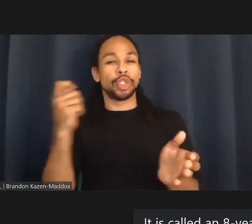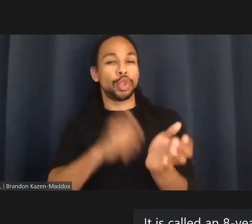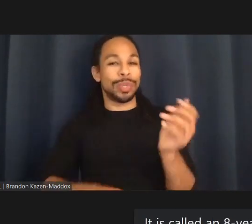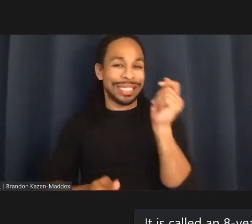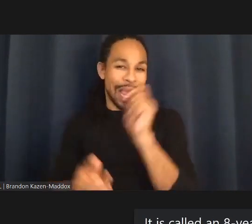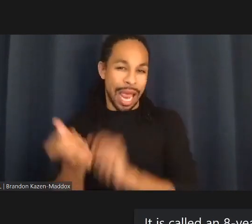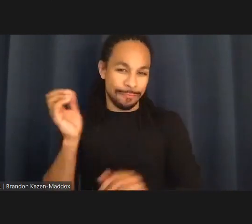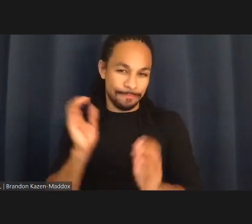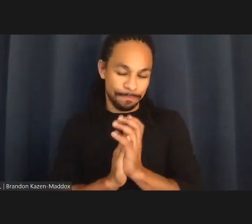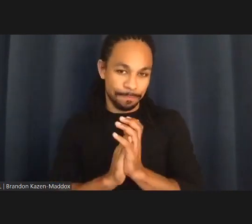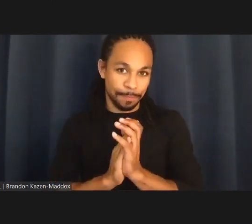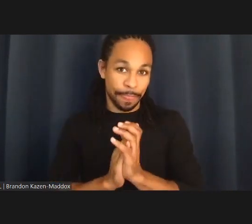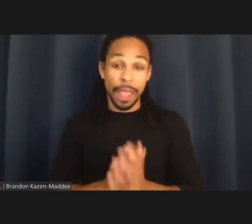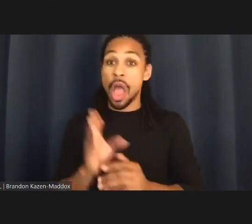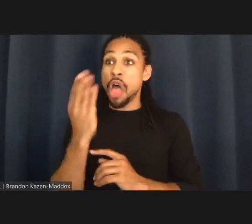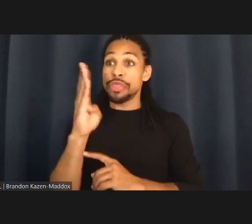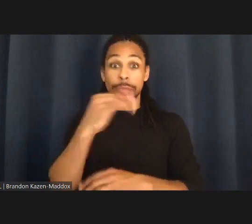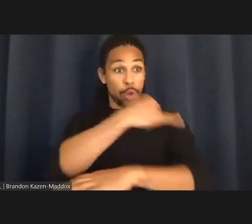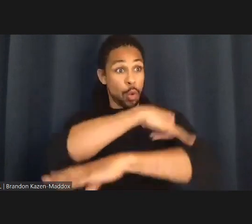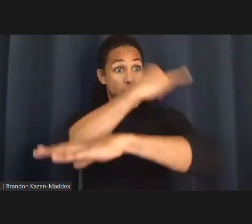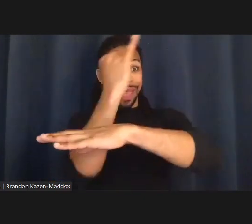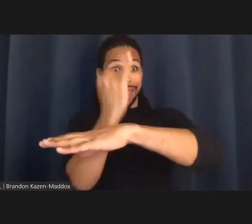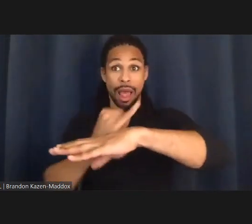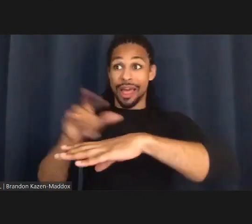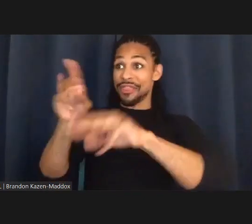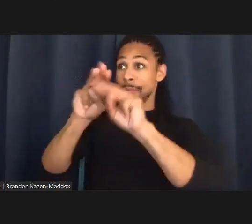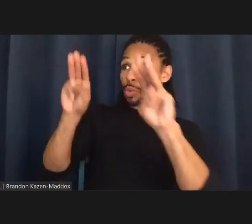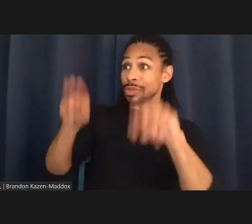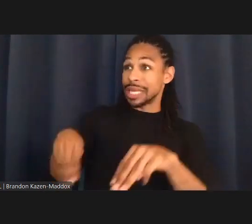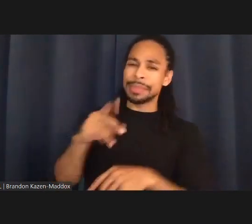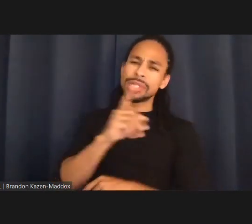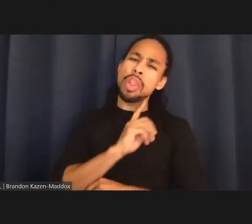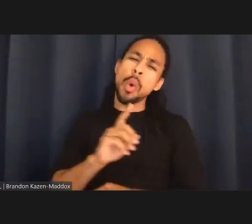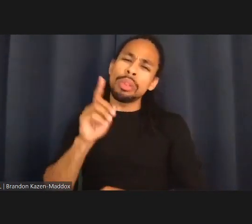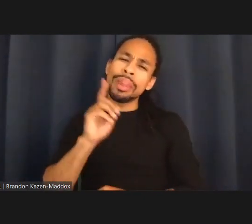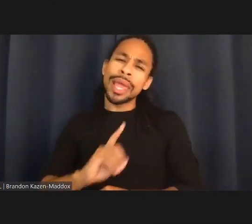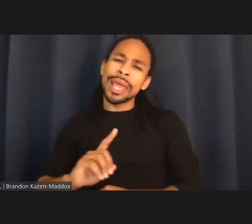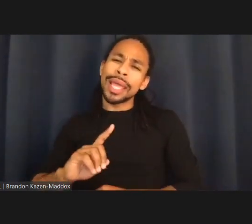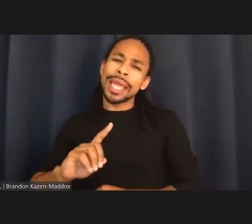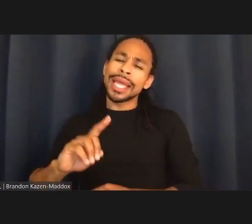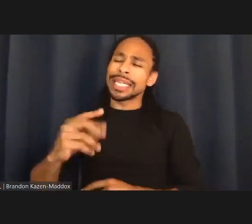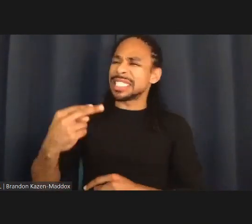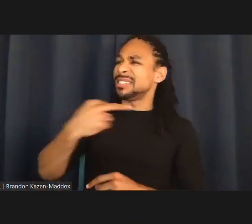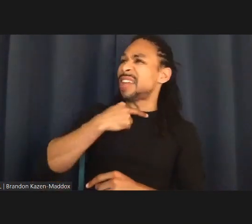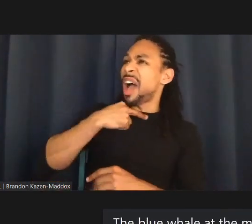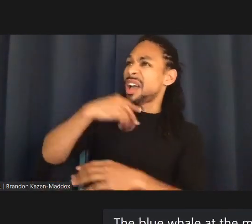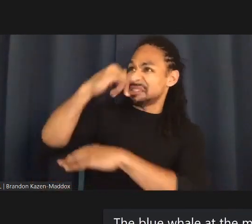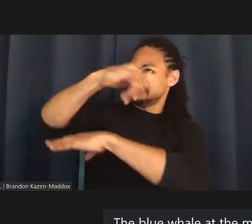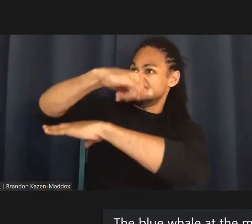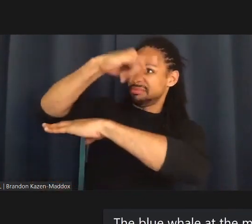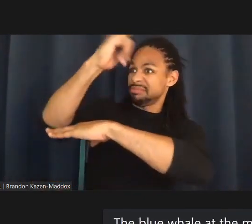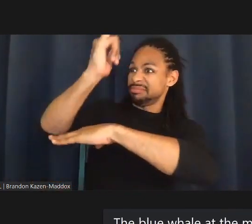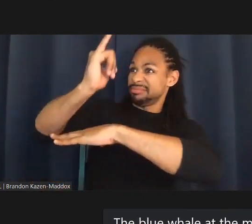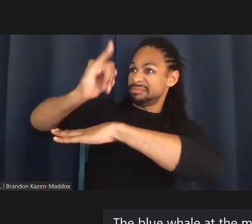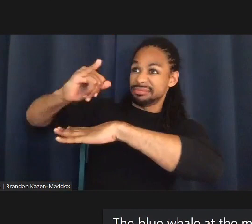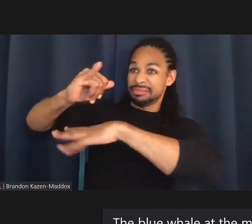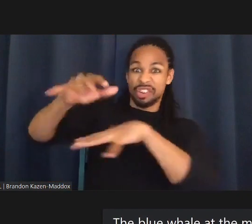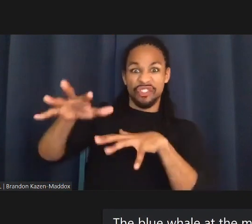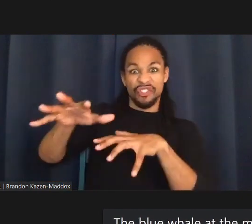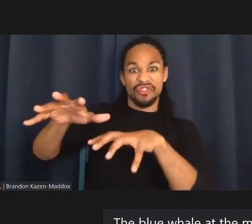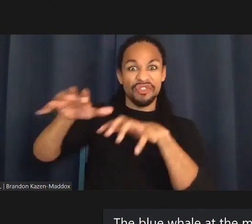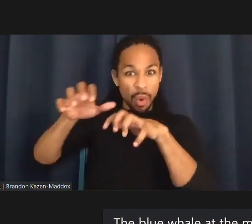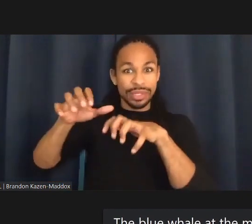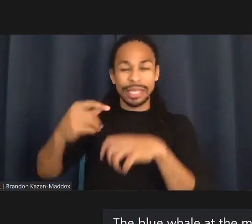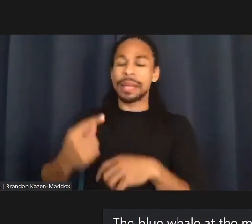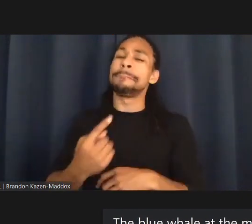The blue whale at the museum is lonely, missing all her Titan kin, face of plaster, veins of tin, she bellows her trauma in